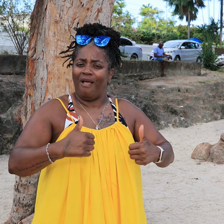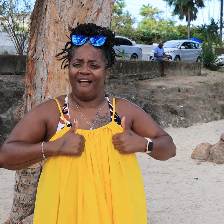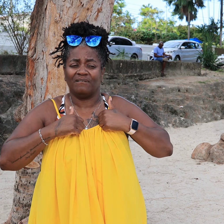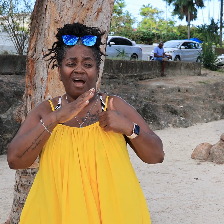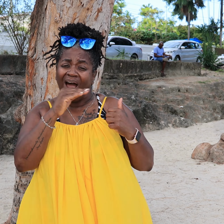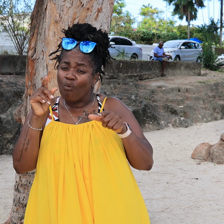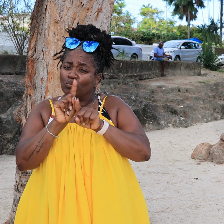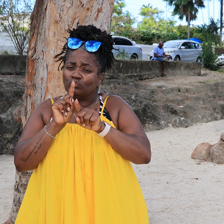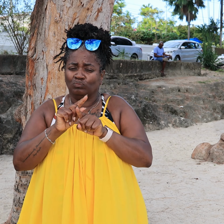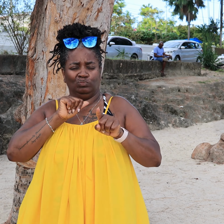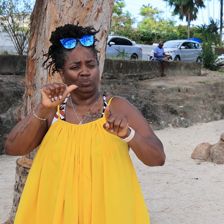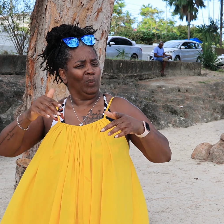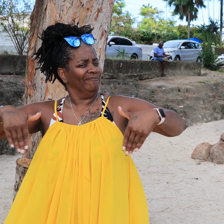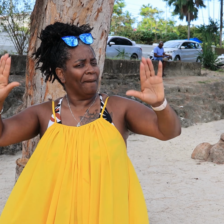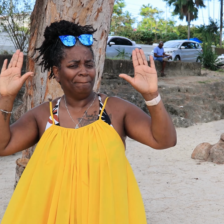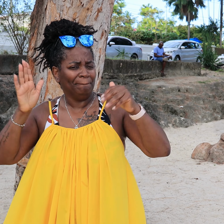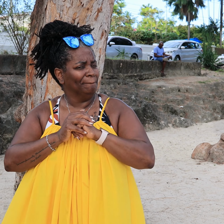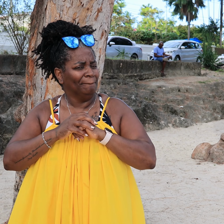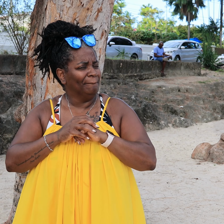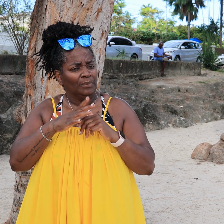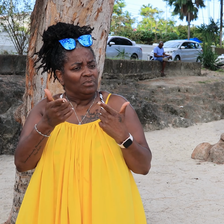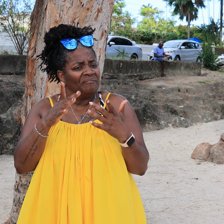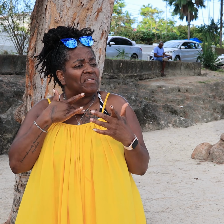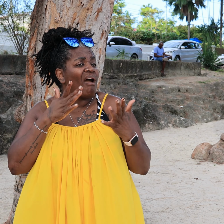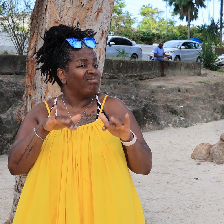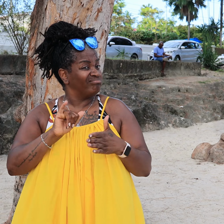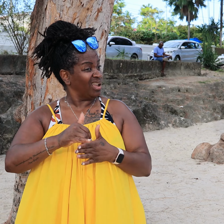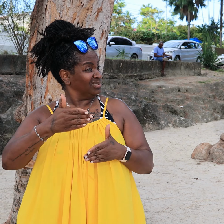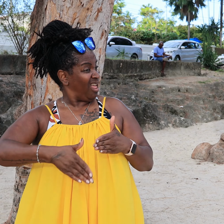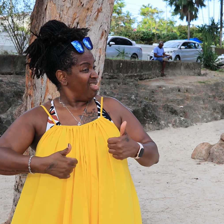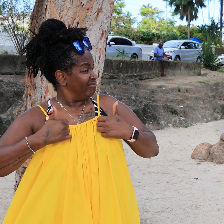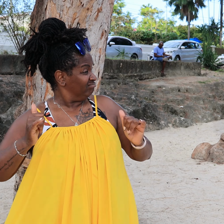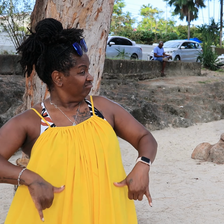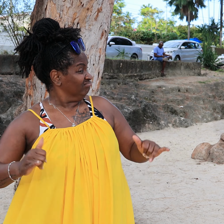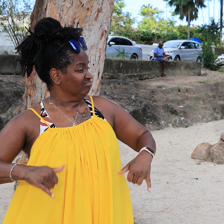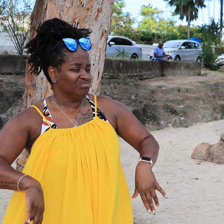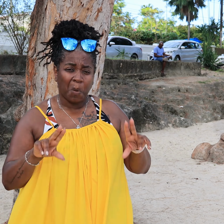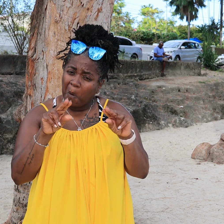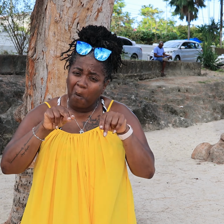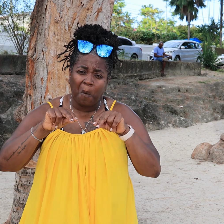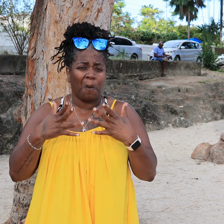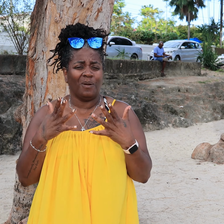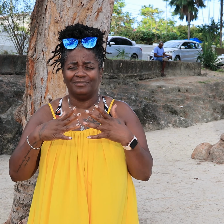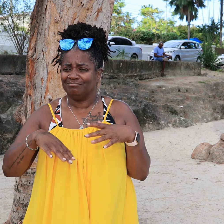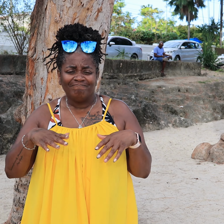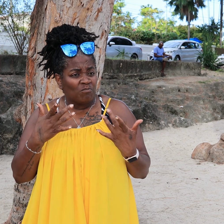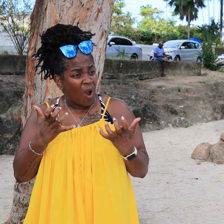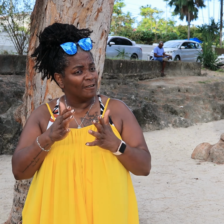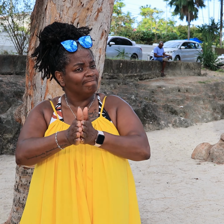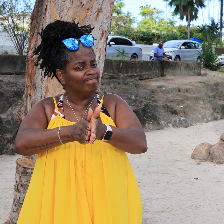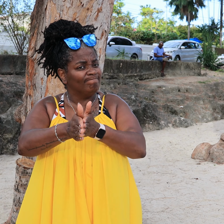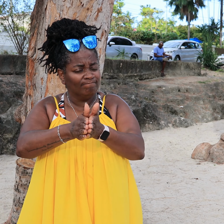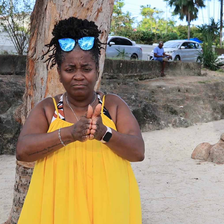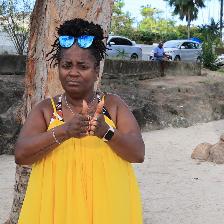can explore life. And don't give up. There's no need to feel that this is all there is to life. No. If you